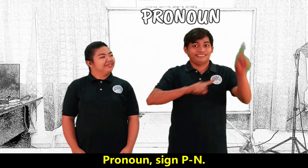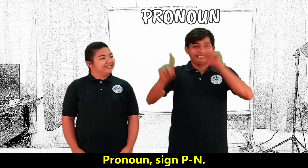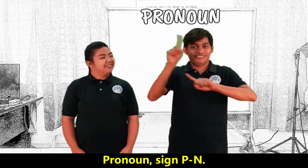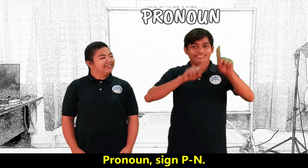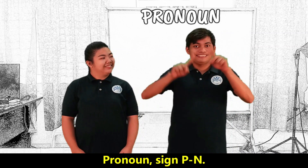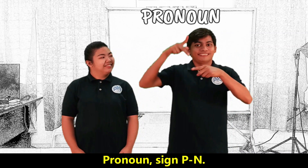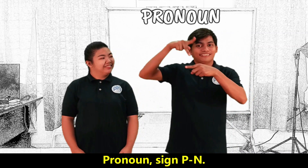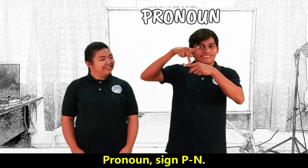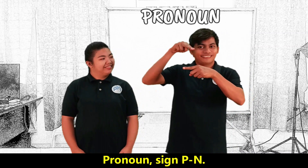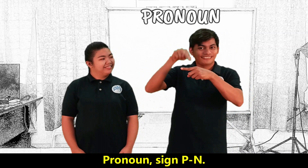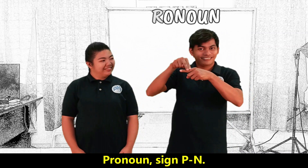Sign PN.